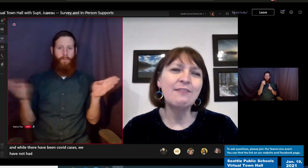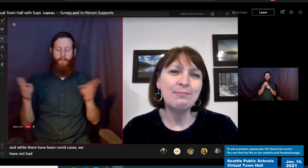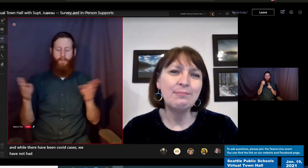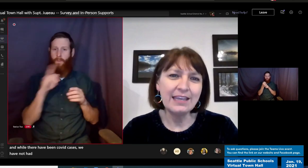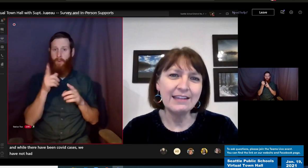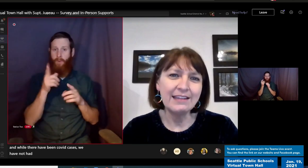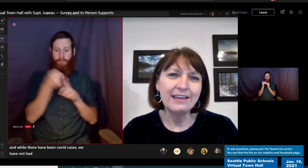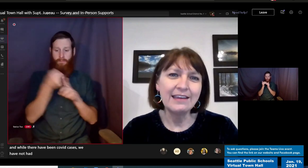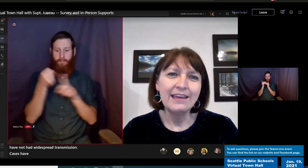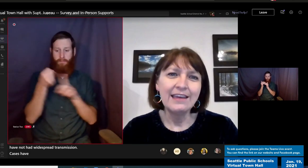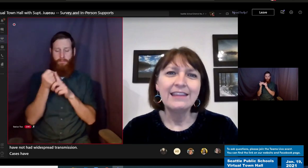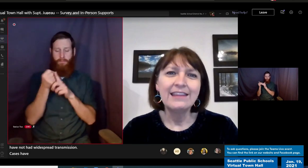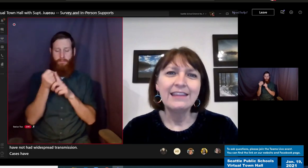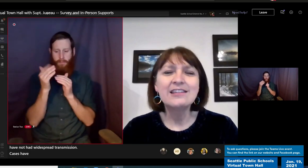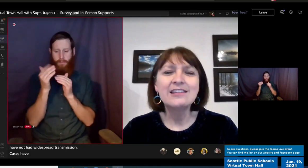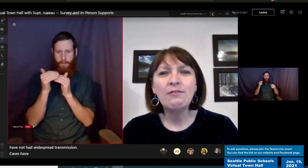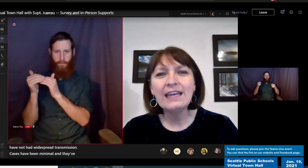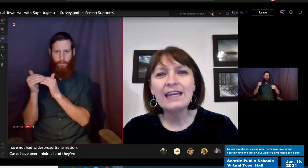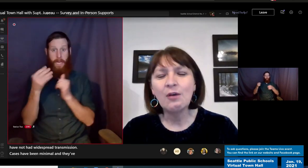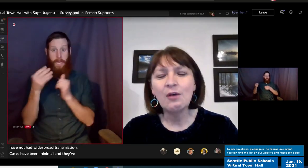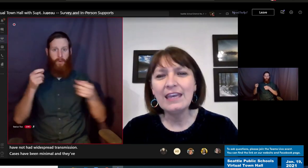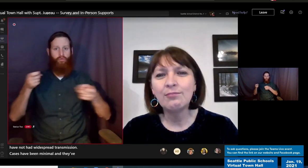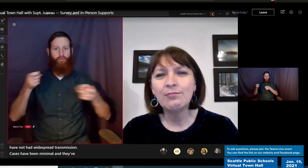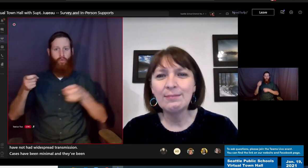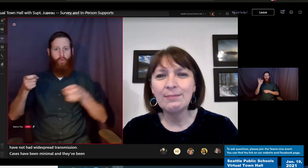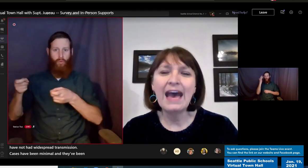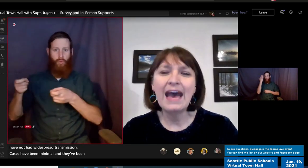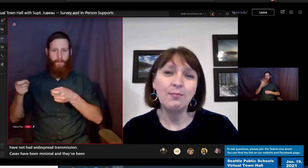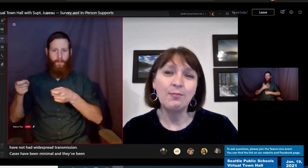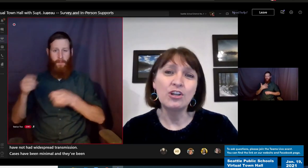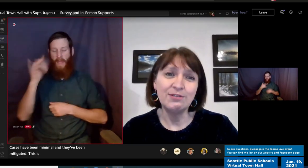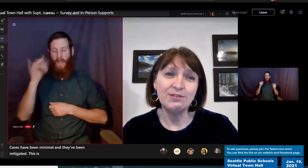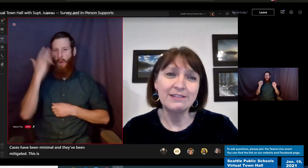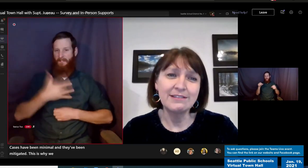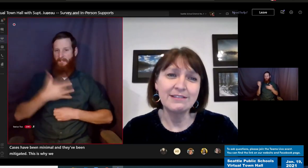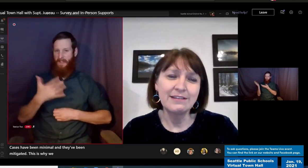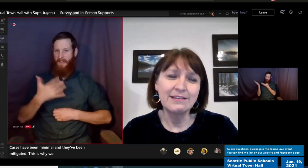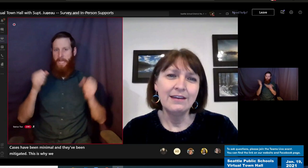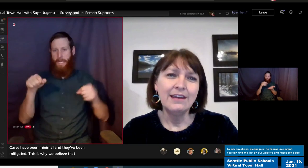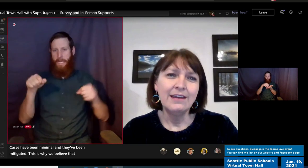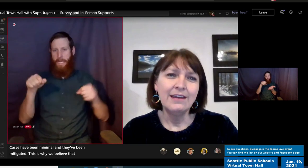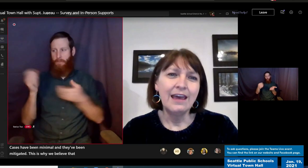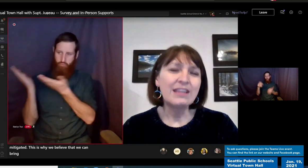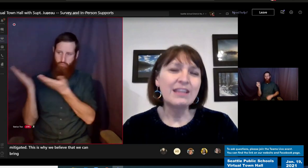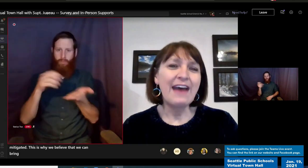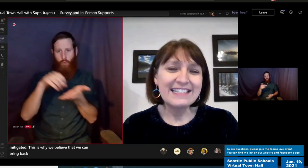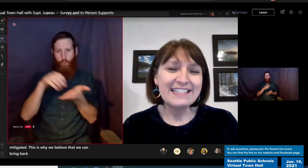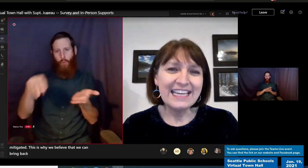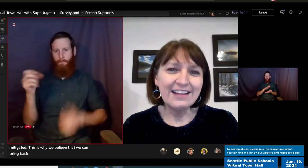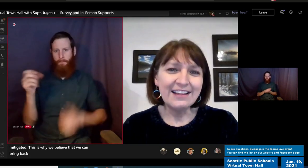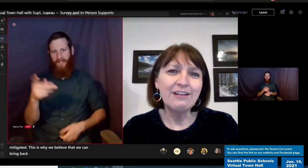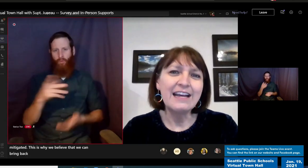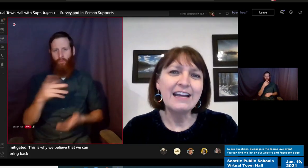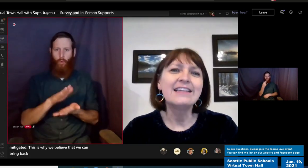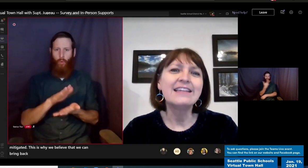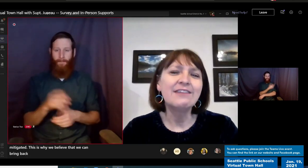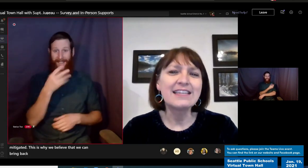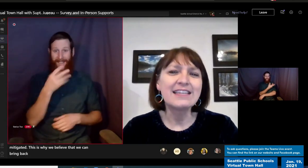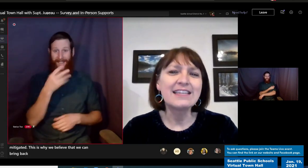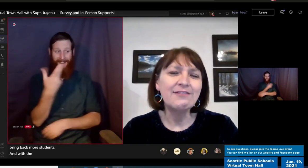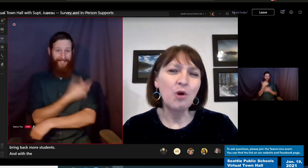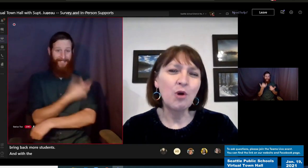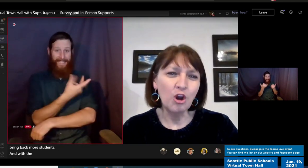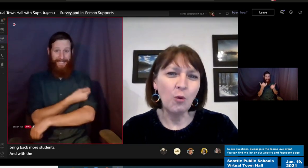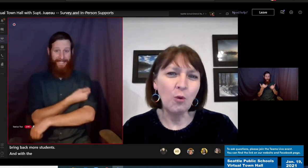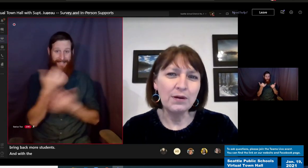mitigated. This is why we believe that we can bring back more students. And with the vaccine on the horizon, it gives us even